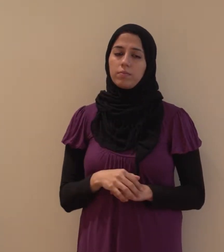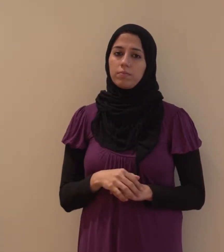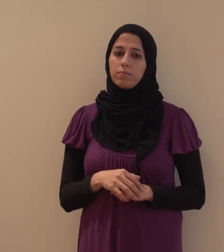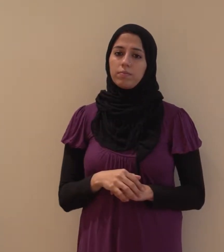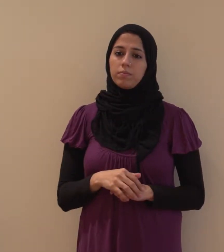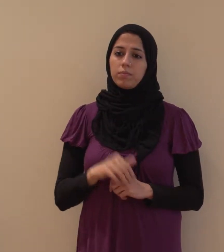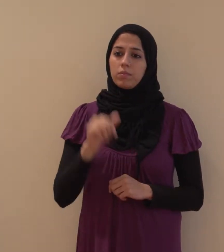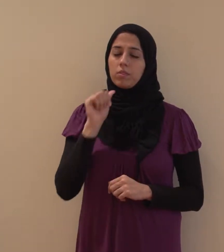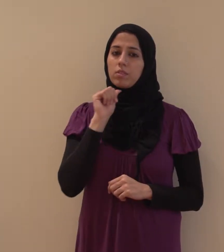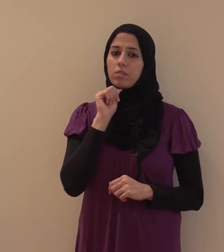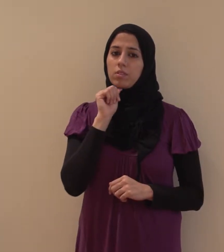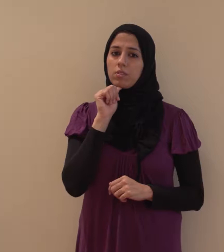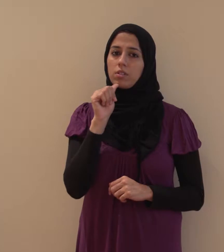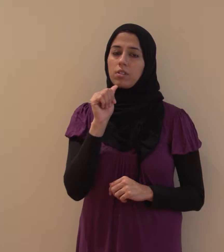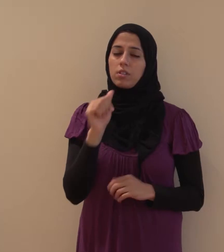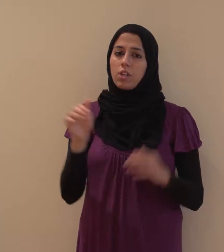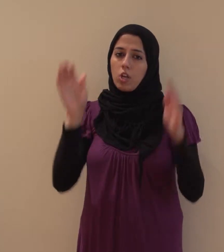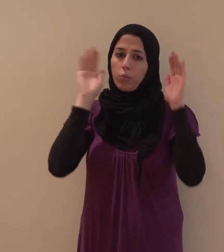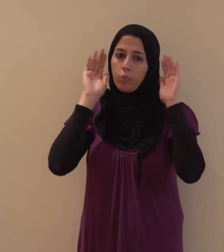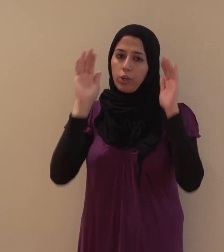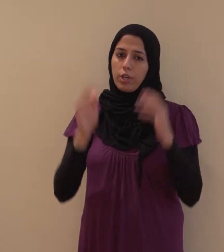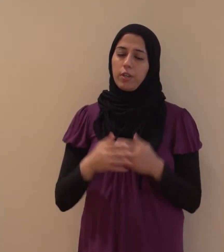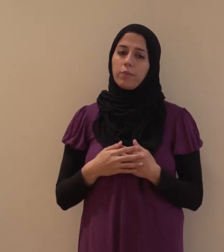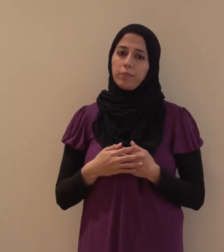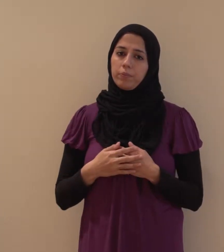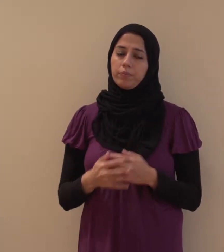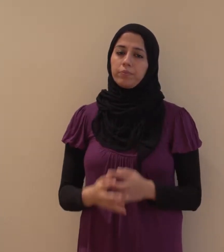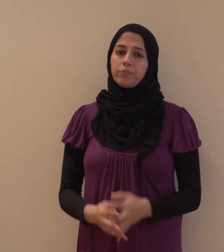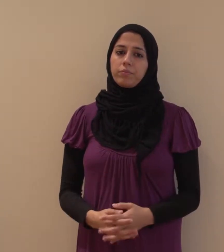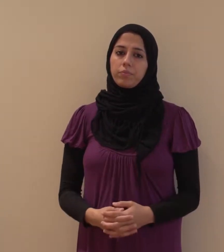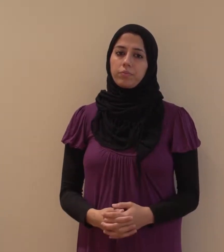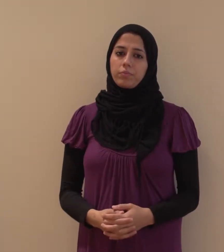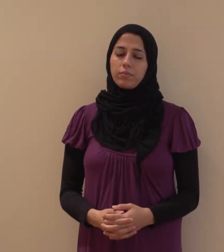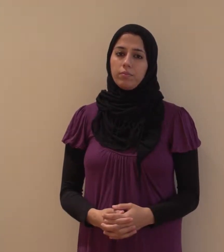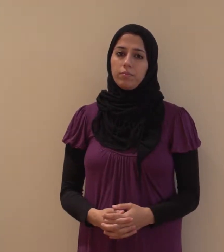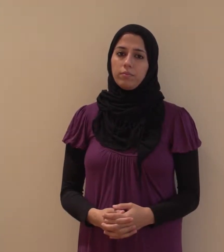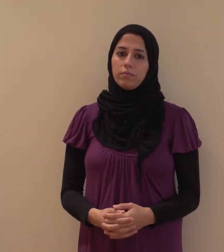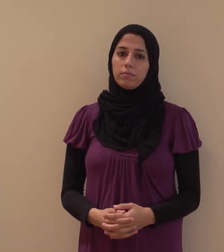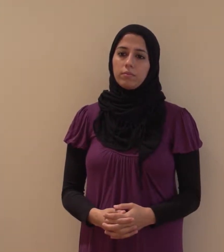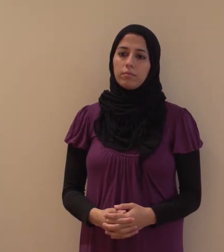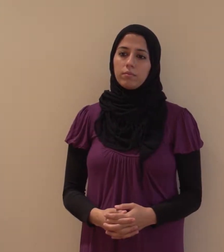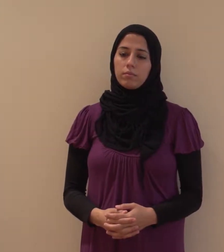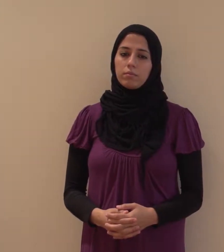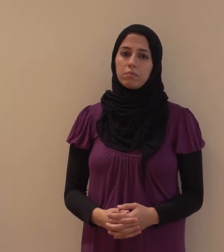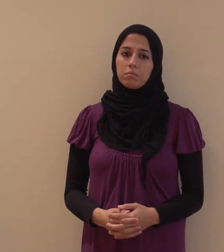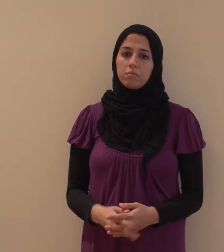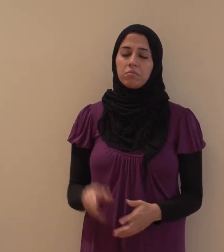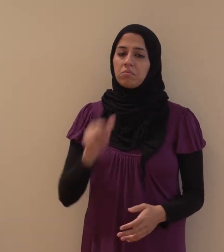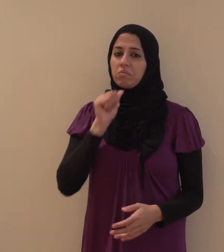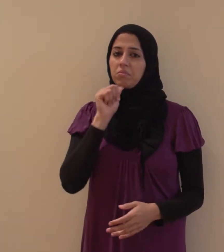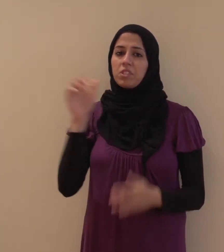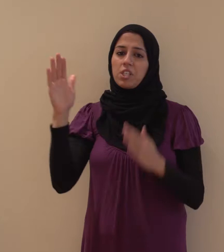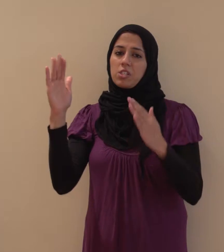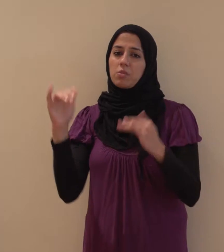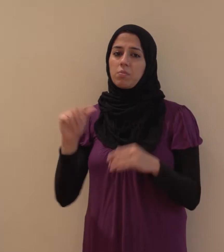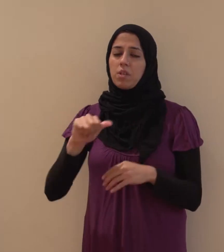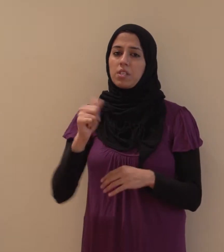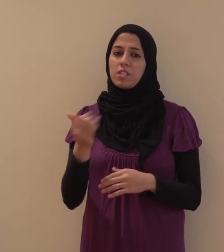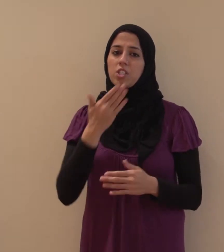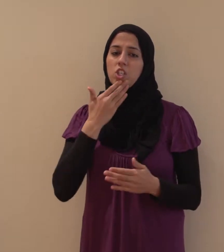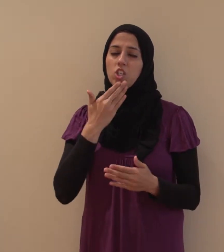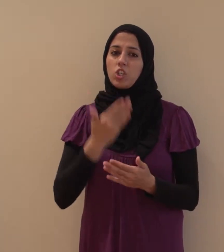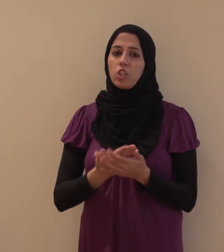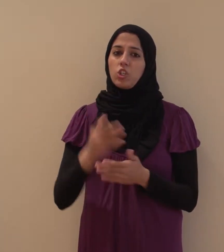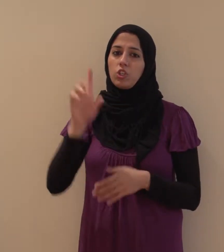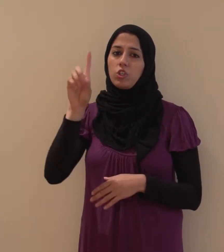won't see them in the prayers. And also, you might not expect any good deed from them in the holy month of